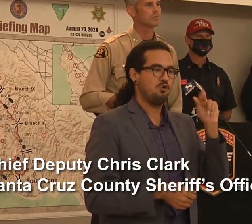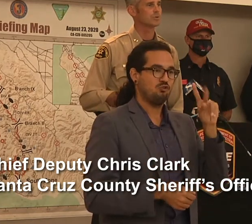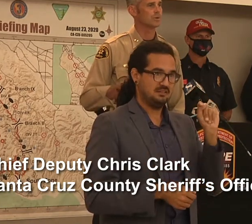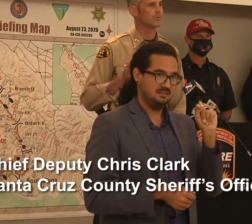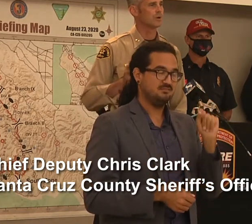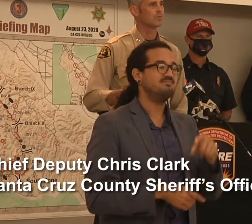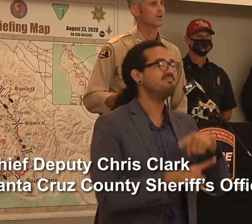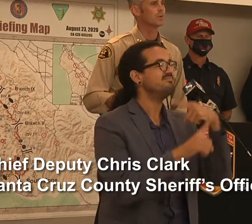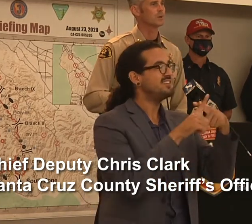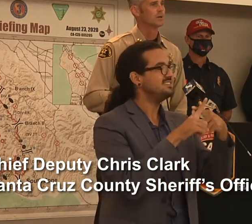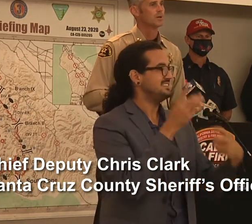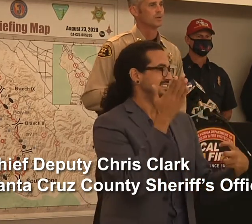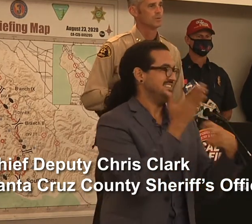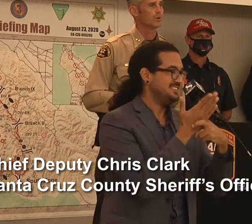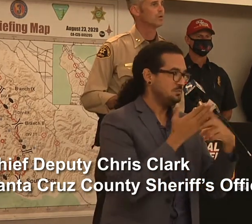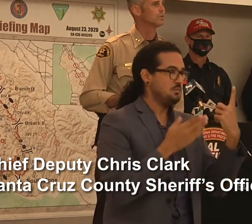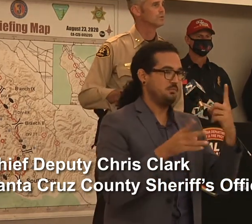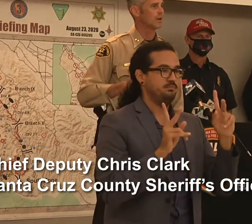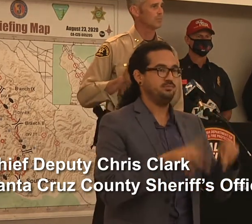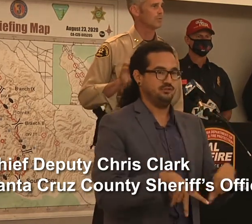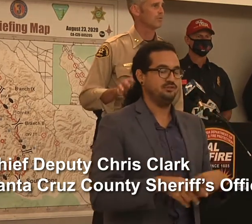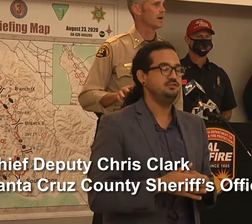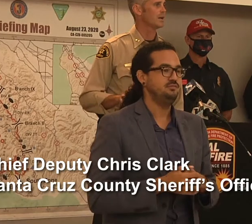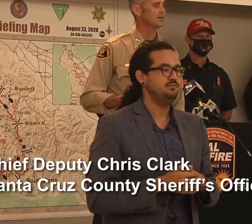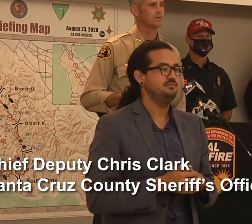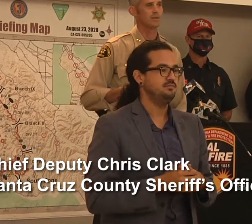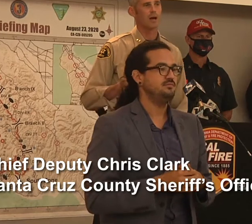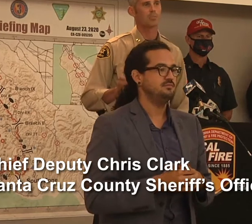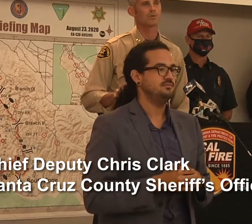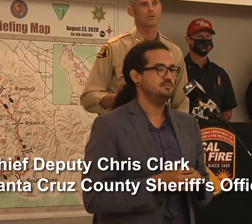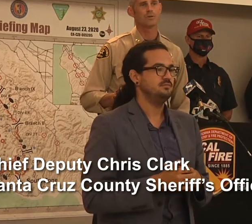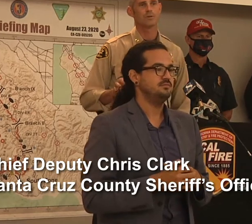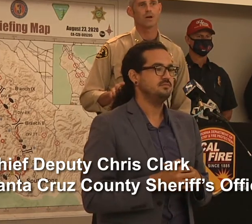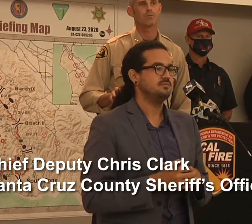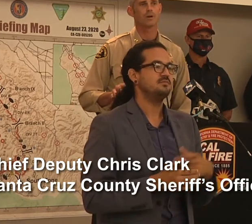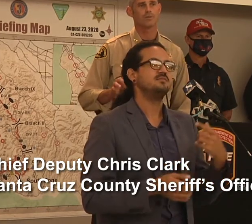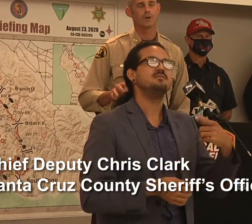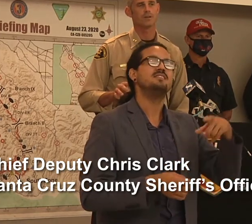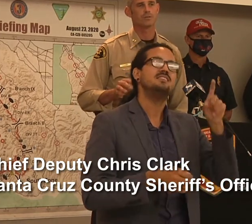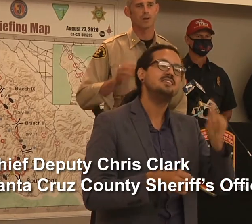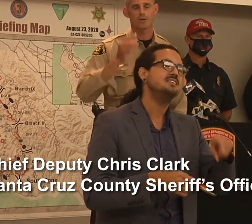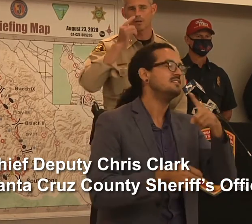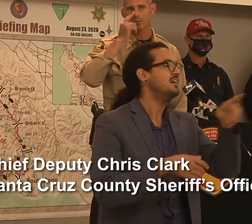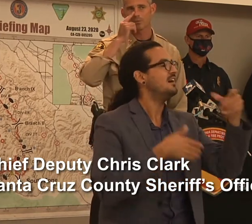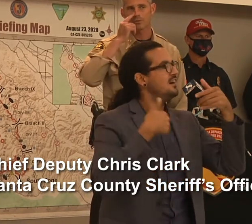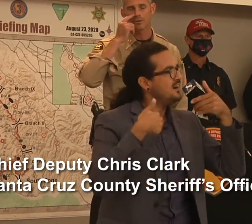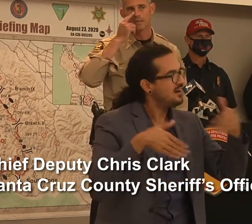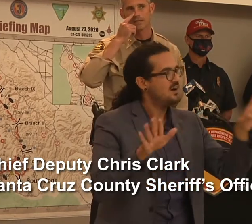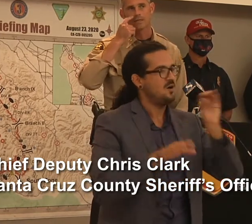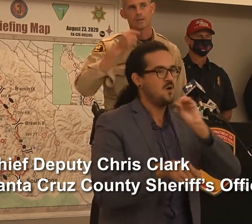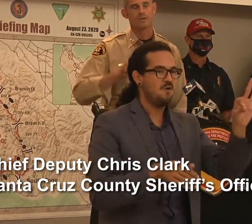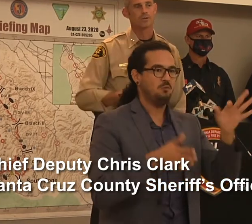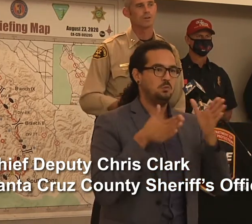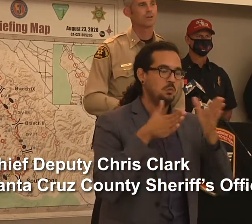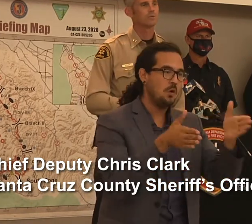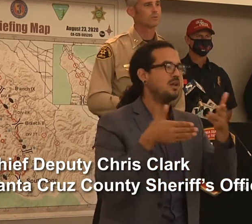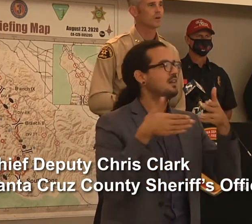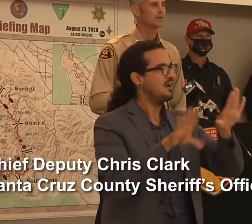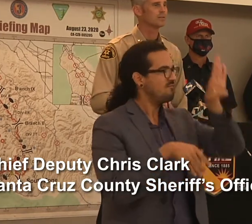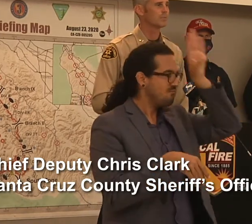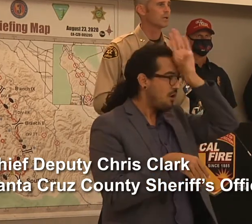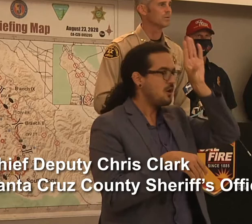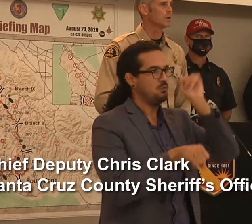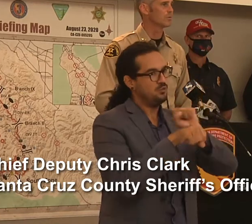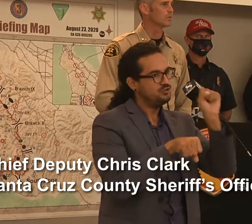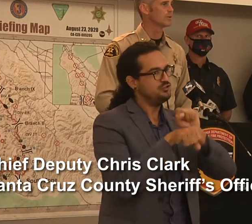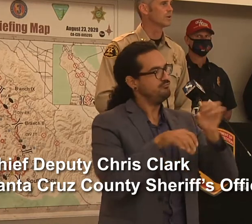that closure and free up the roads and provide the opportunity for CAL FIRE to fight this fire, that's what we're doing. And so in this case, we